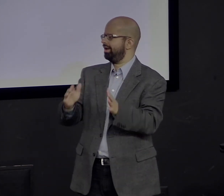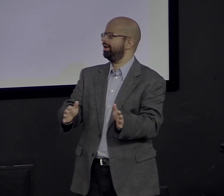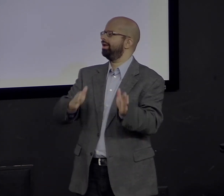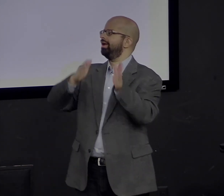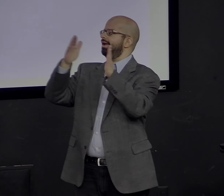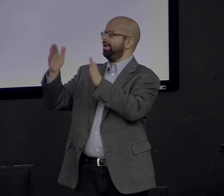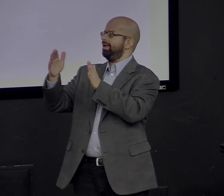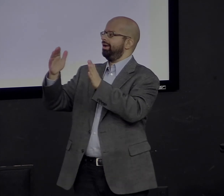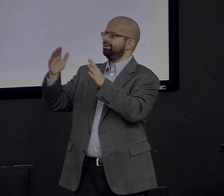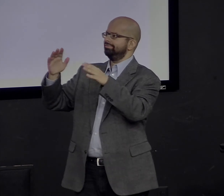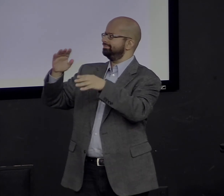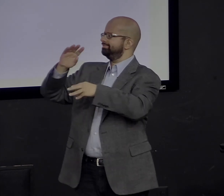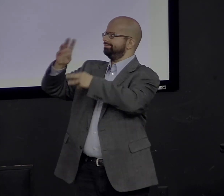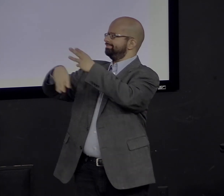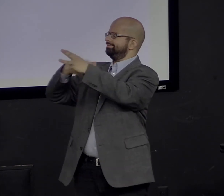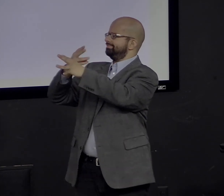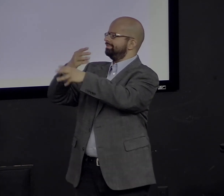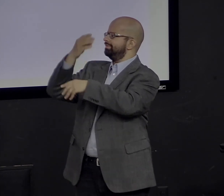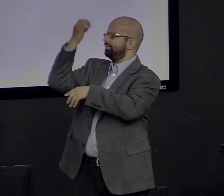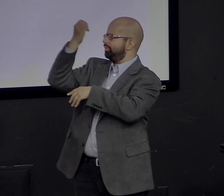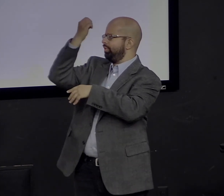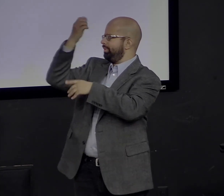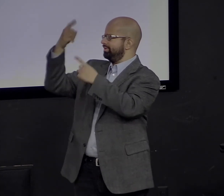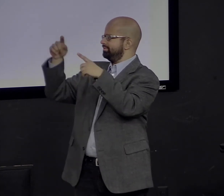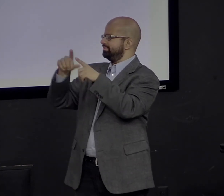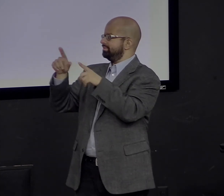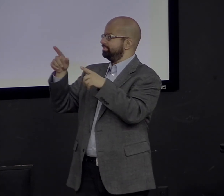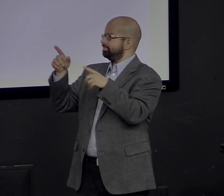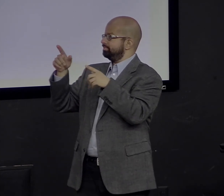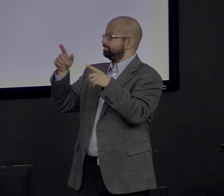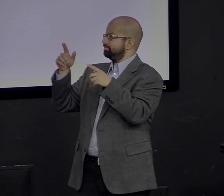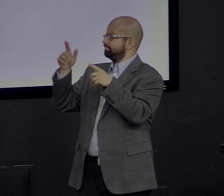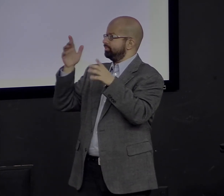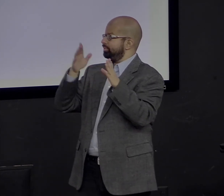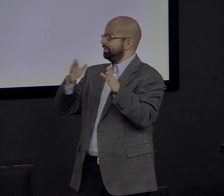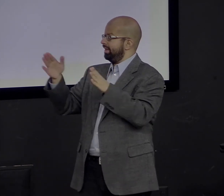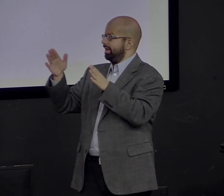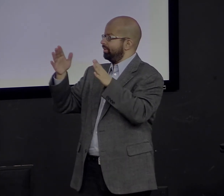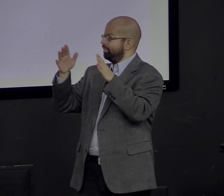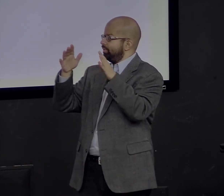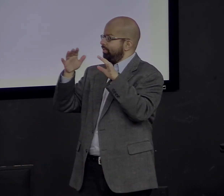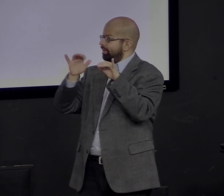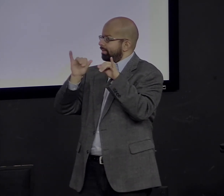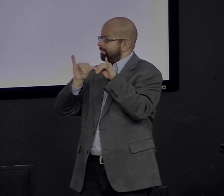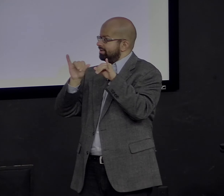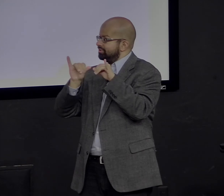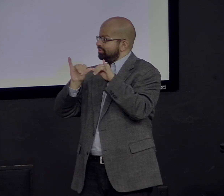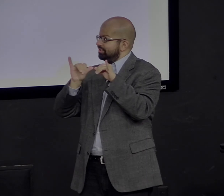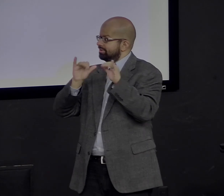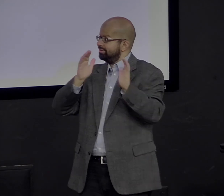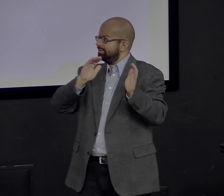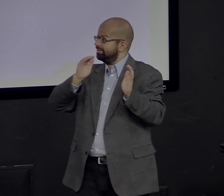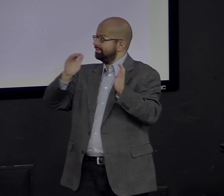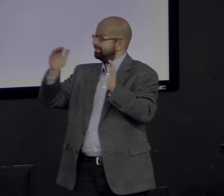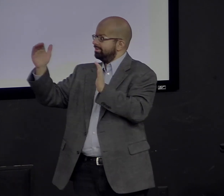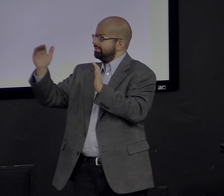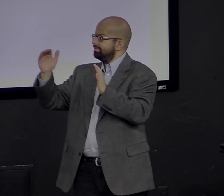and they understand the Asian form of international sign language, but then traveled to